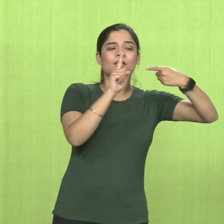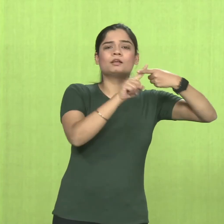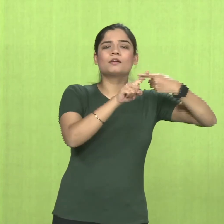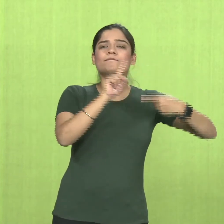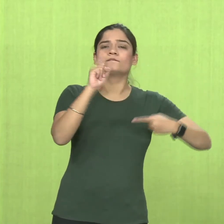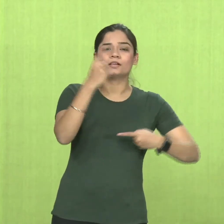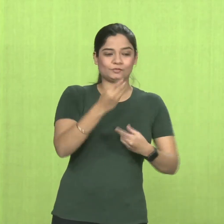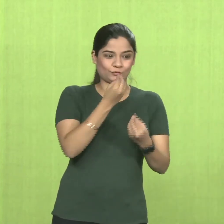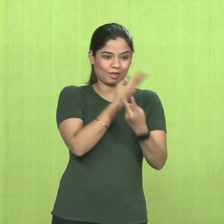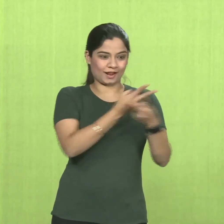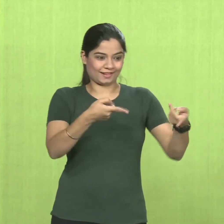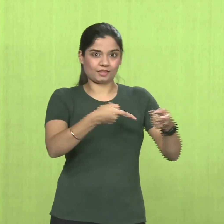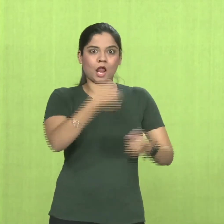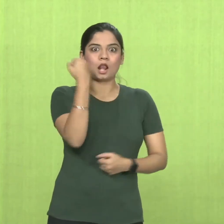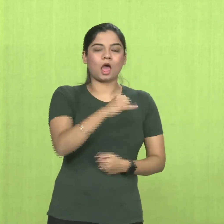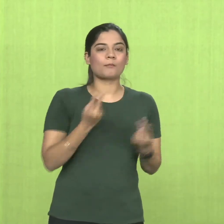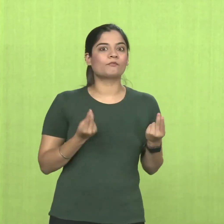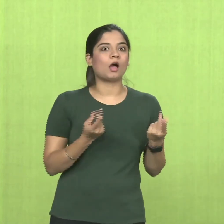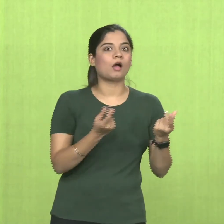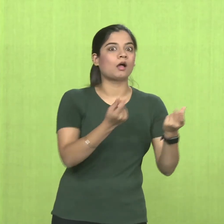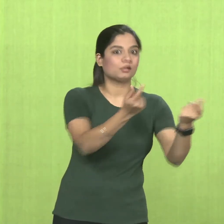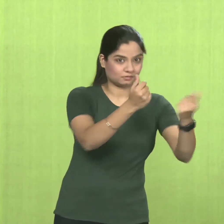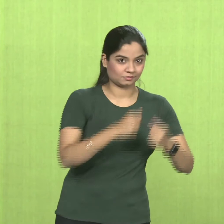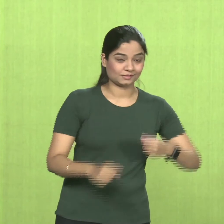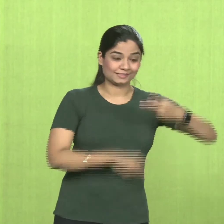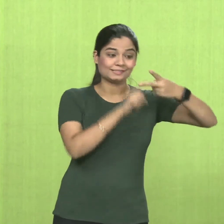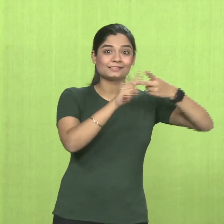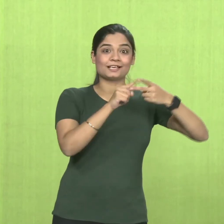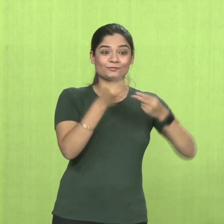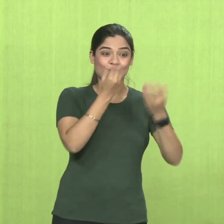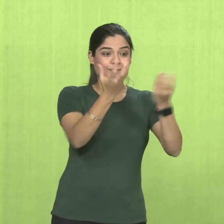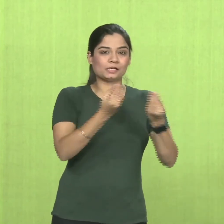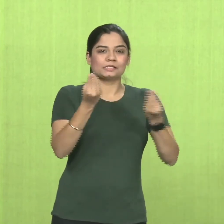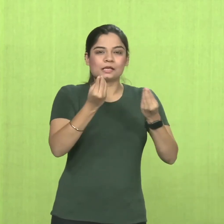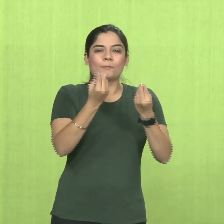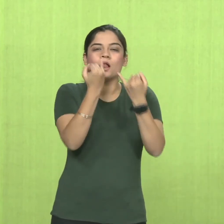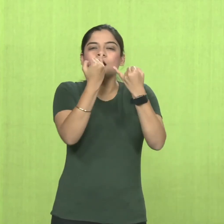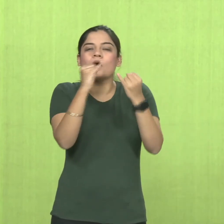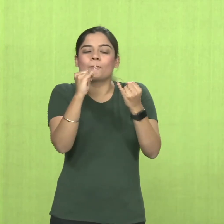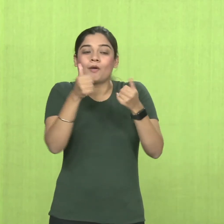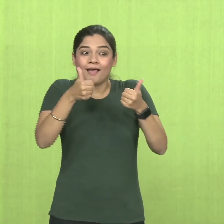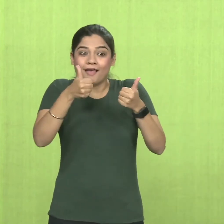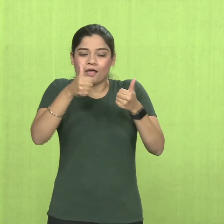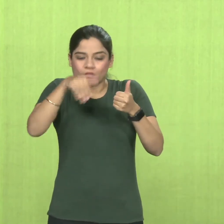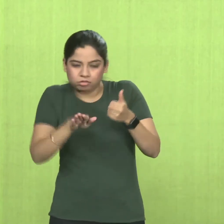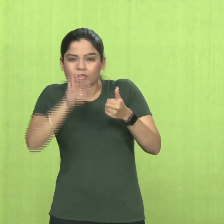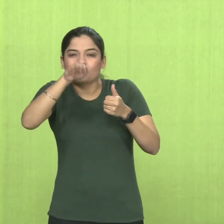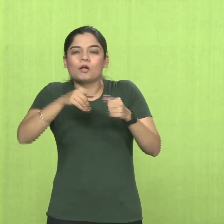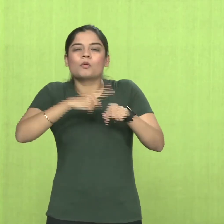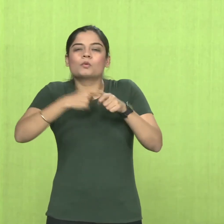First is perishable food that goes bad quickly. Second is semi-perishable food that takes a